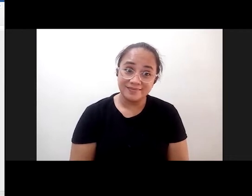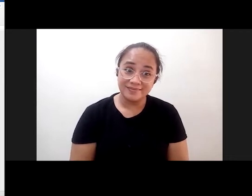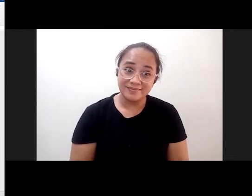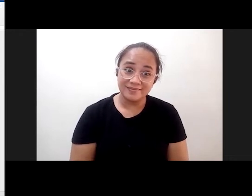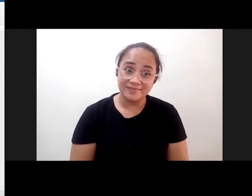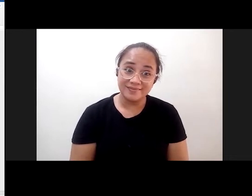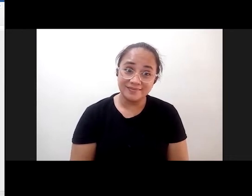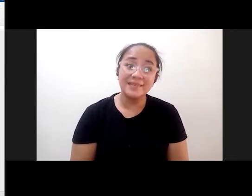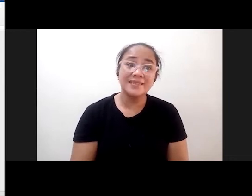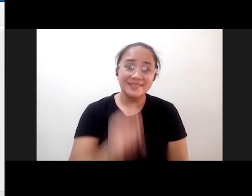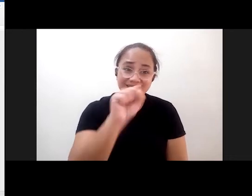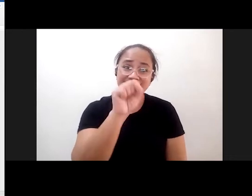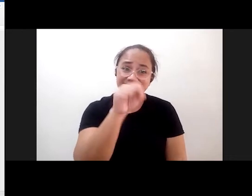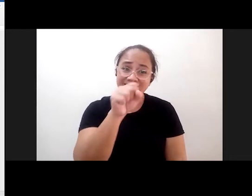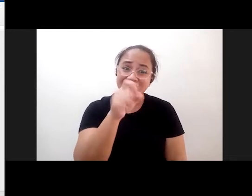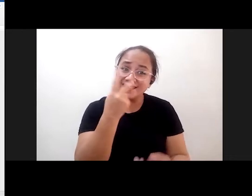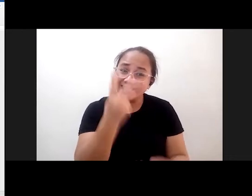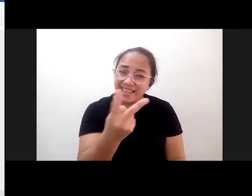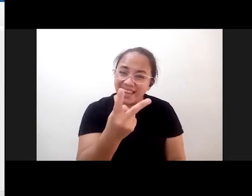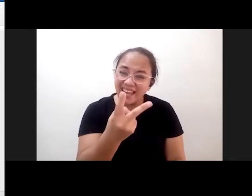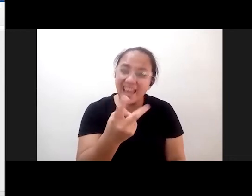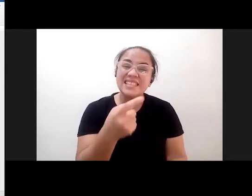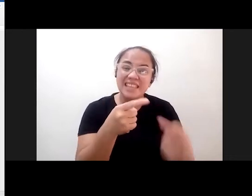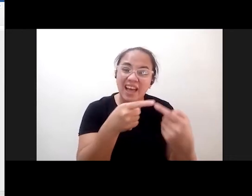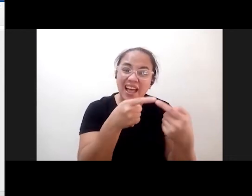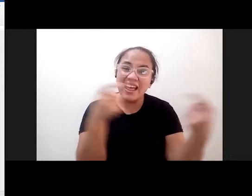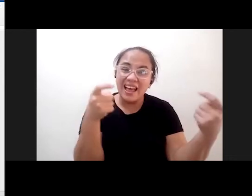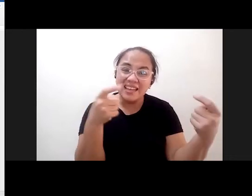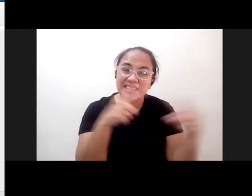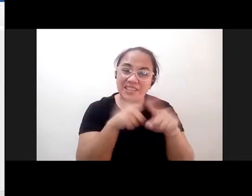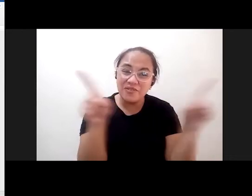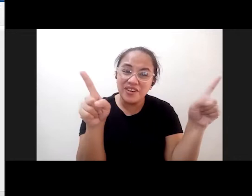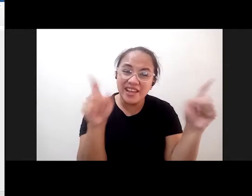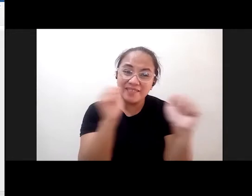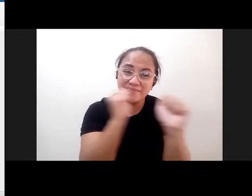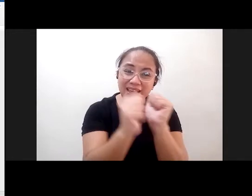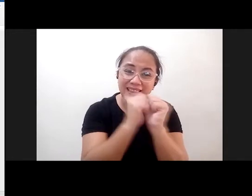Yeah, see, sometimes it has a different meaning.